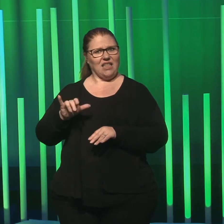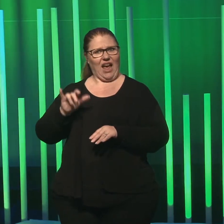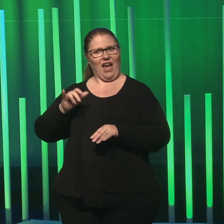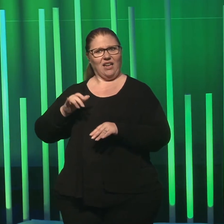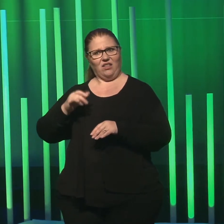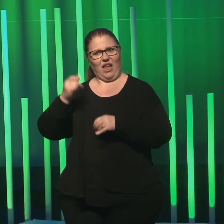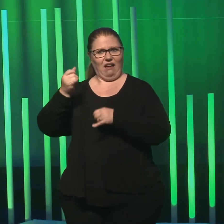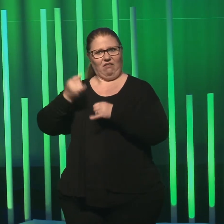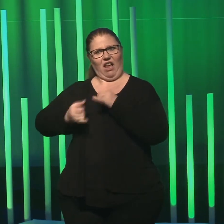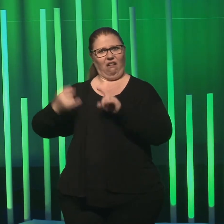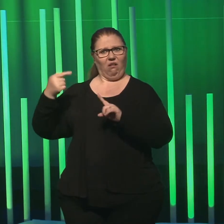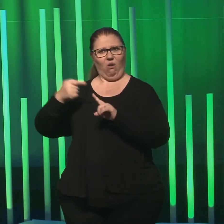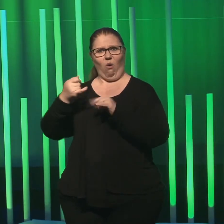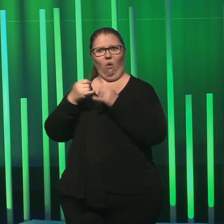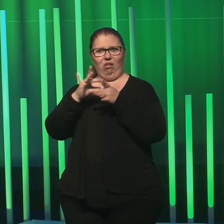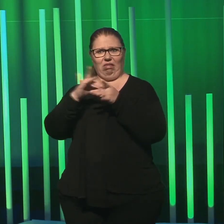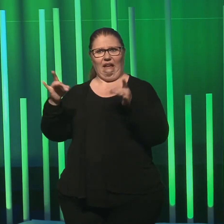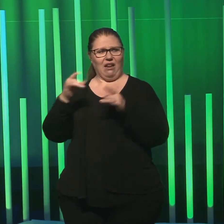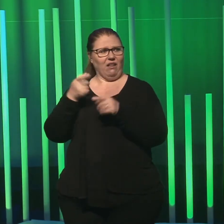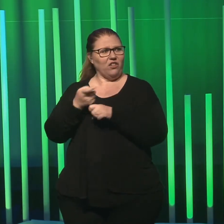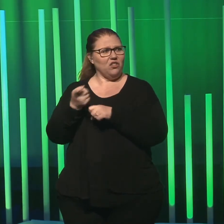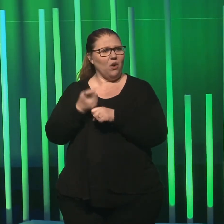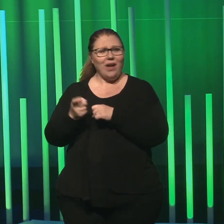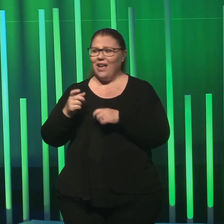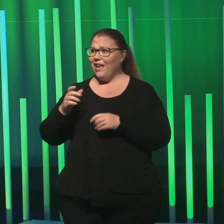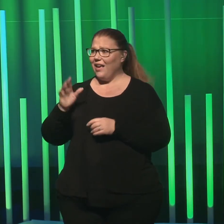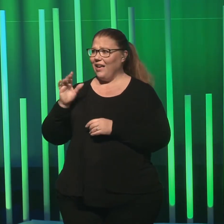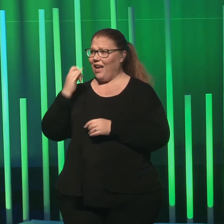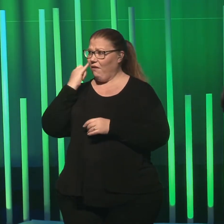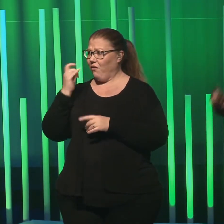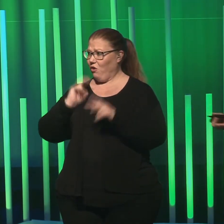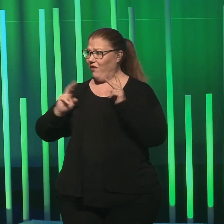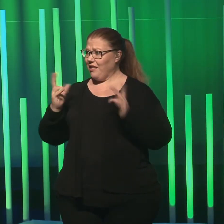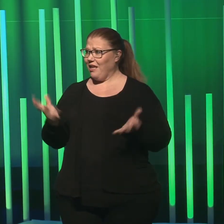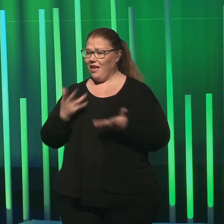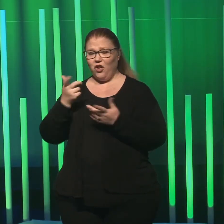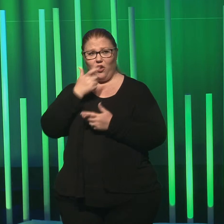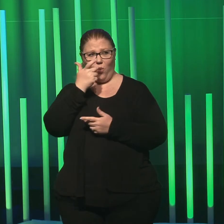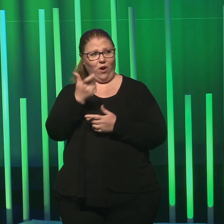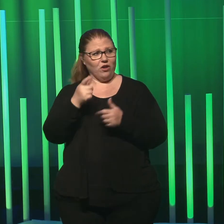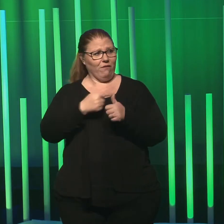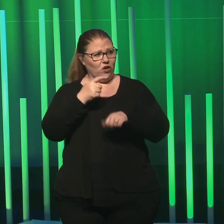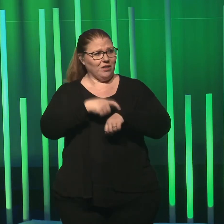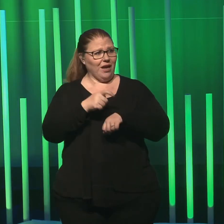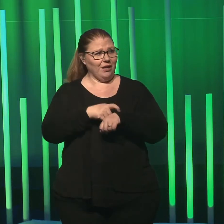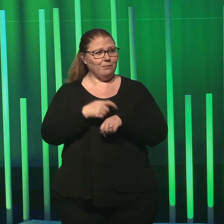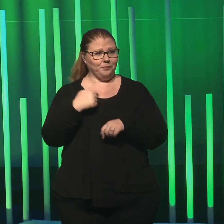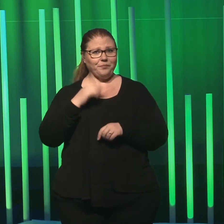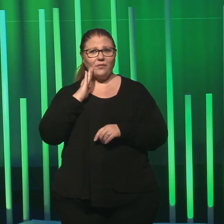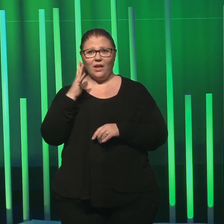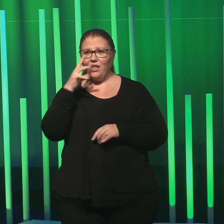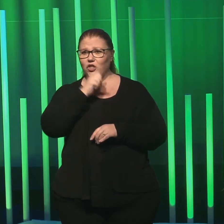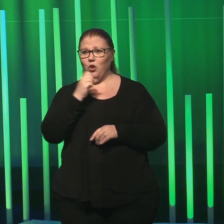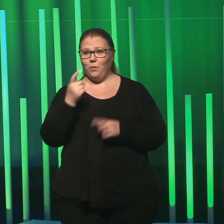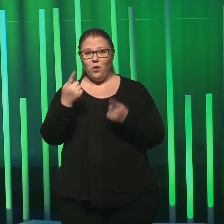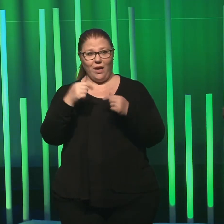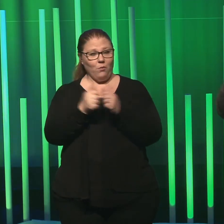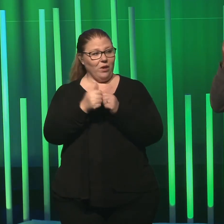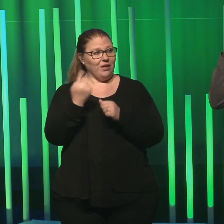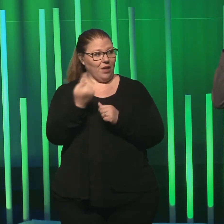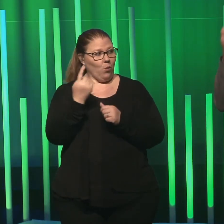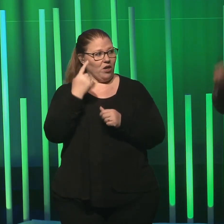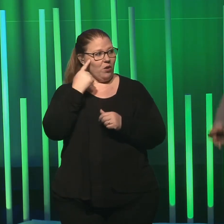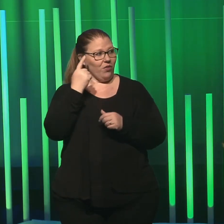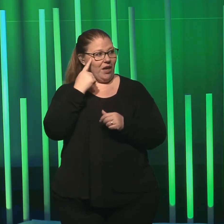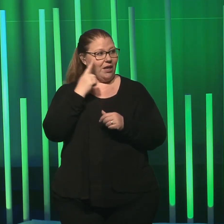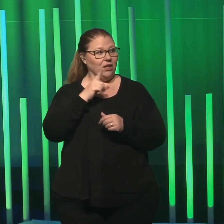as people of faith or people who are interested in faith, if you're a guest here, you know, you're tuning in for the first time, I'll make an assumption that either you came with someone that you